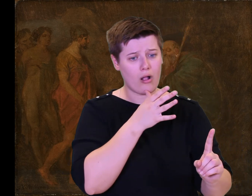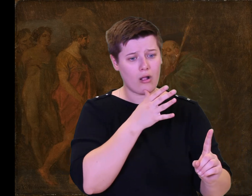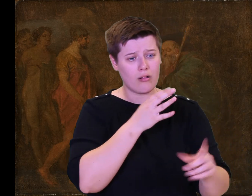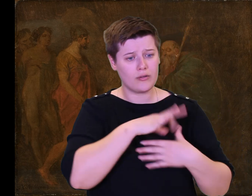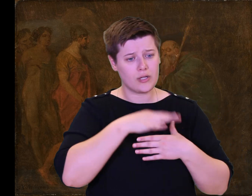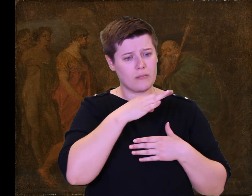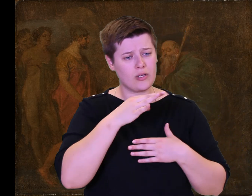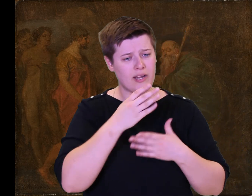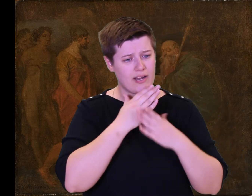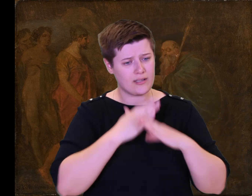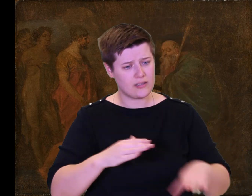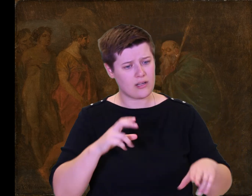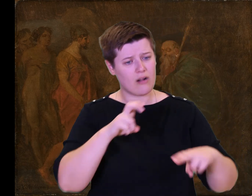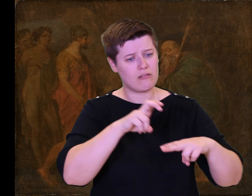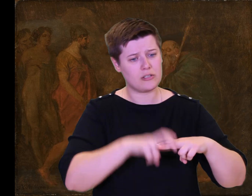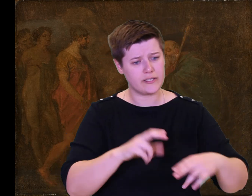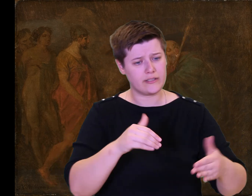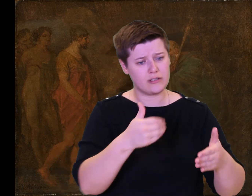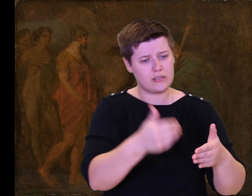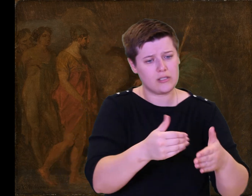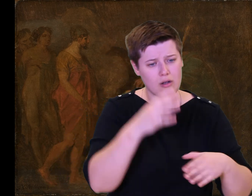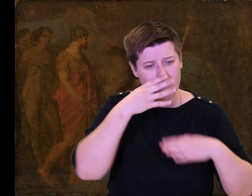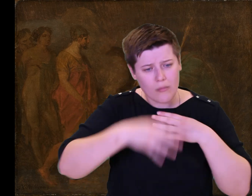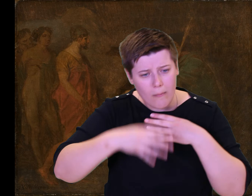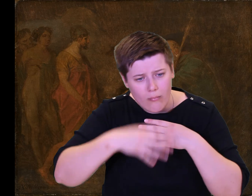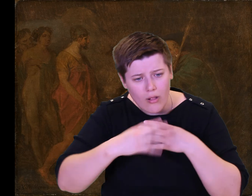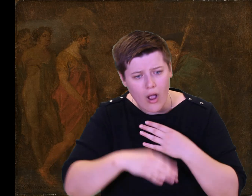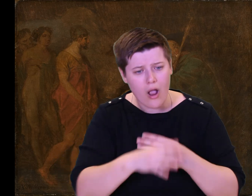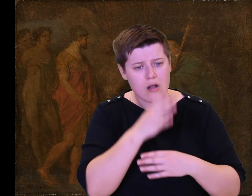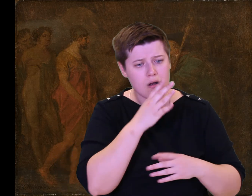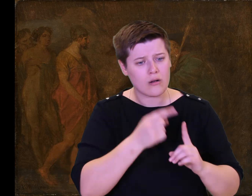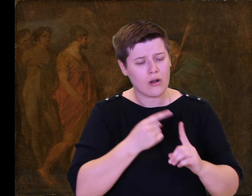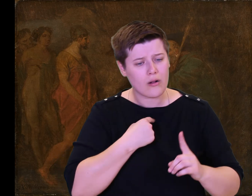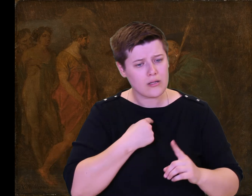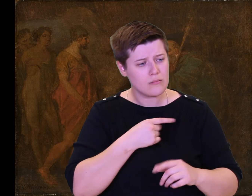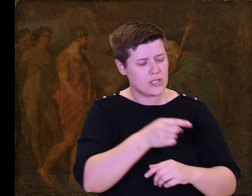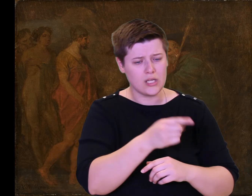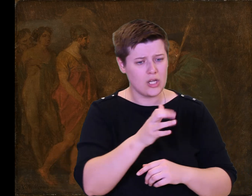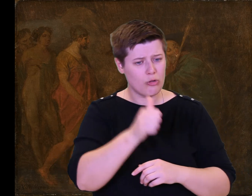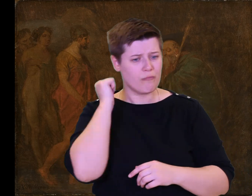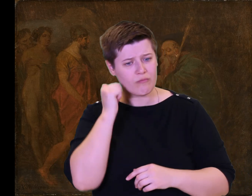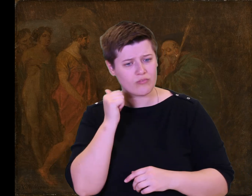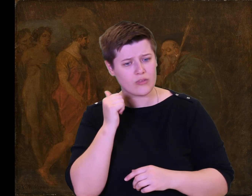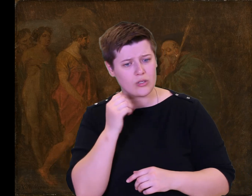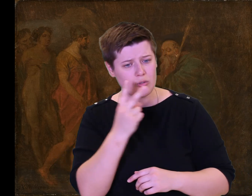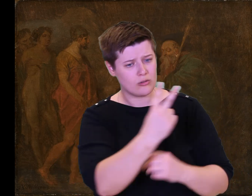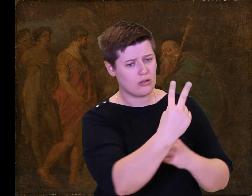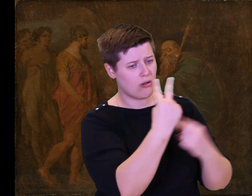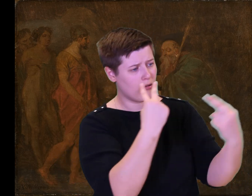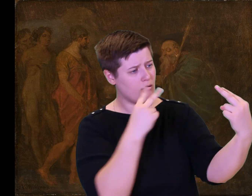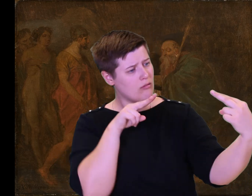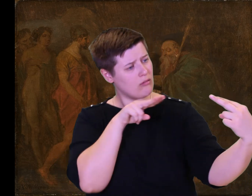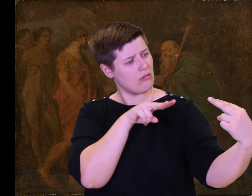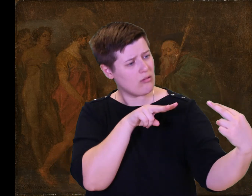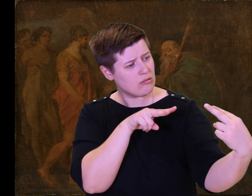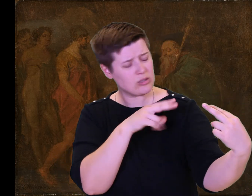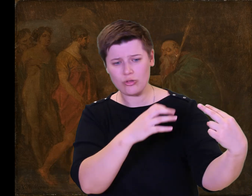If you yourself escape, you will come home late and exhausted, in a stranger's boat,